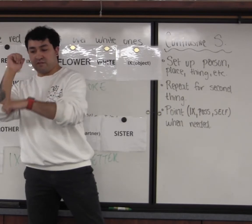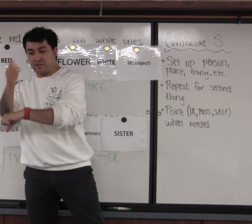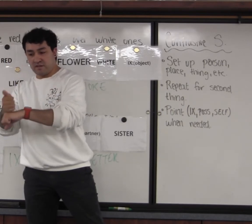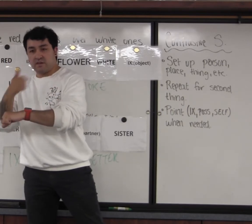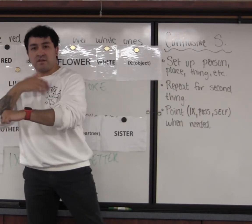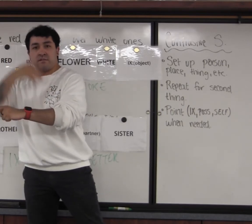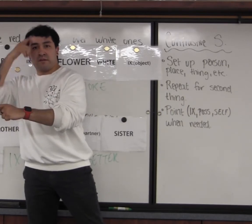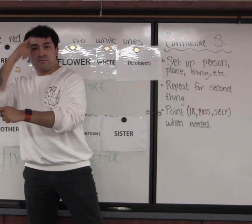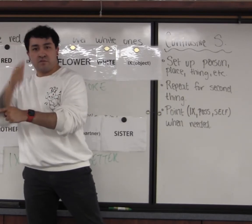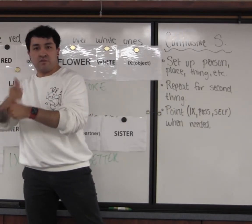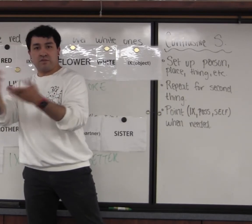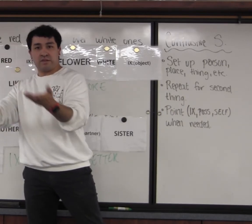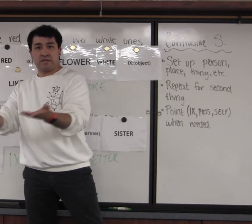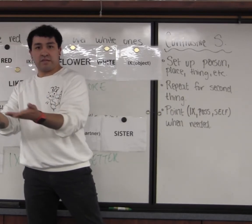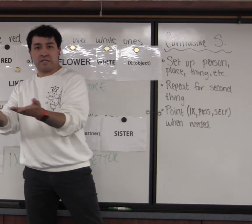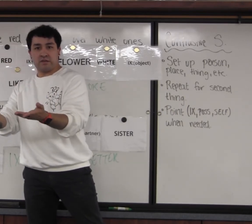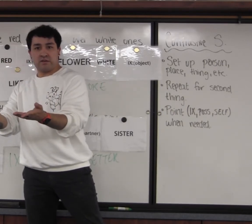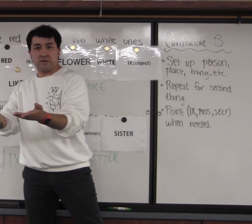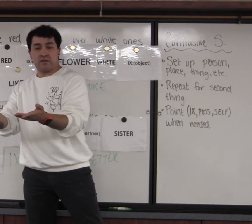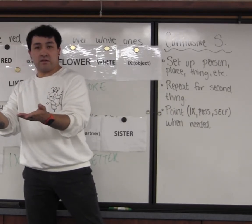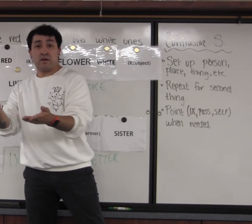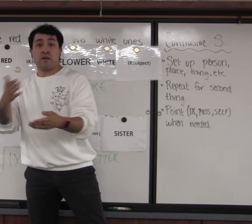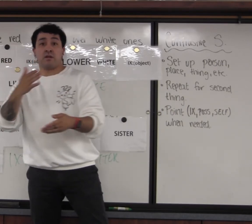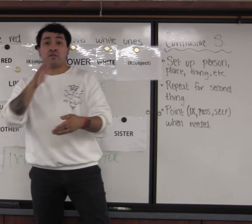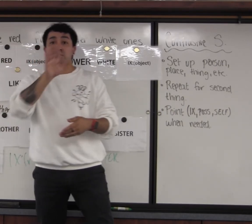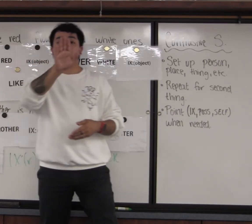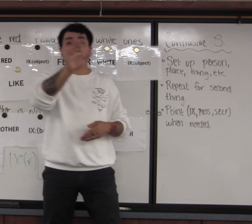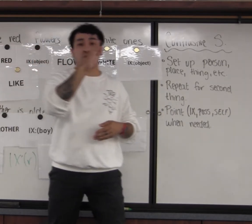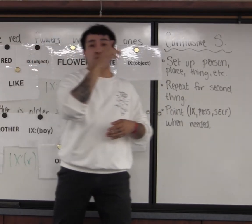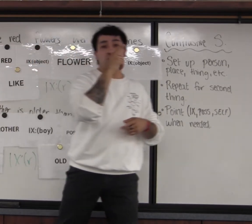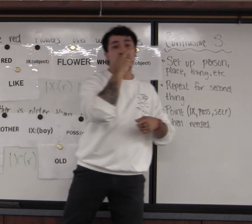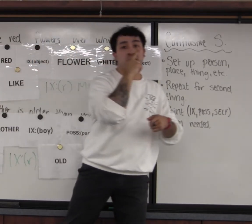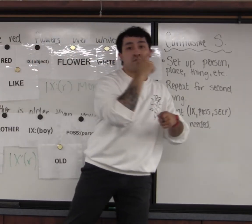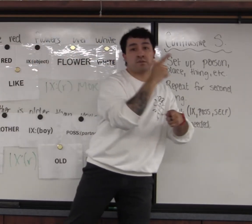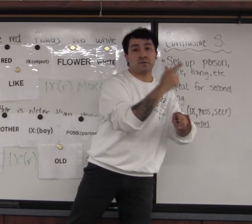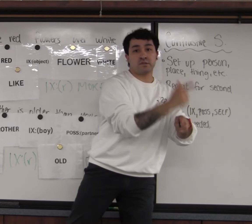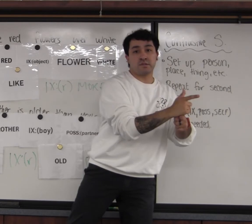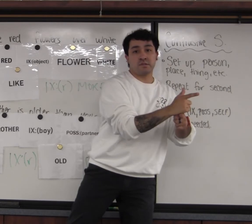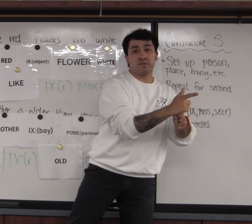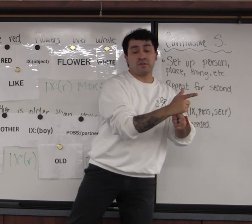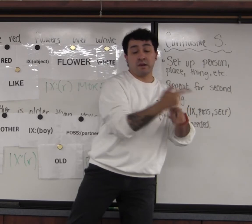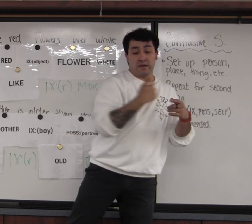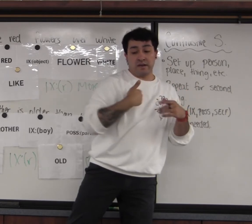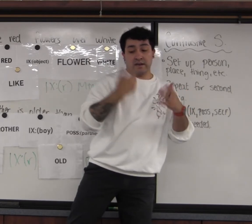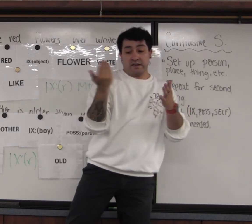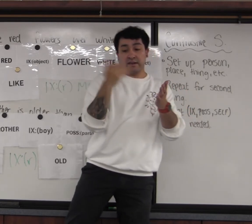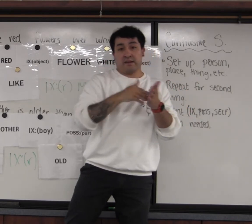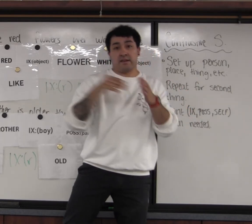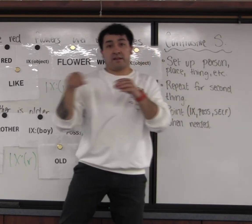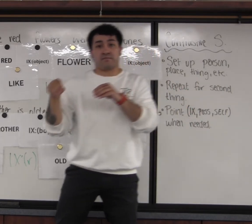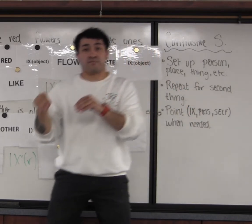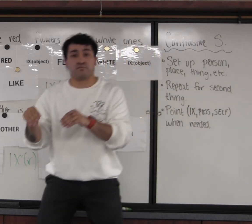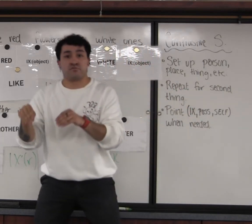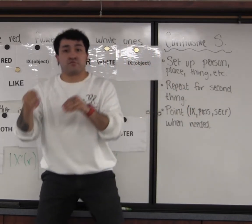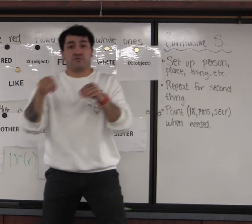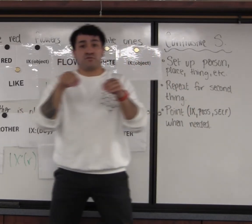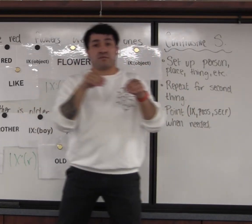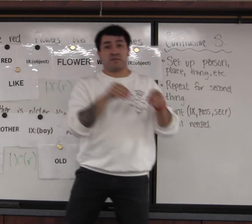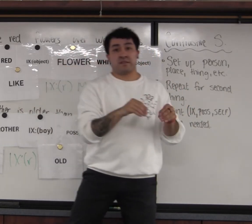it at first, but the movement into that space, saying, hey, this space over here is the